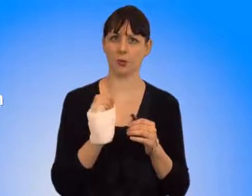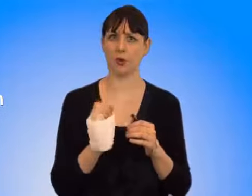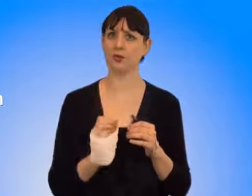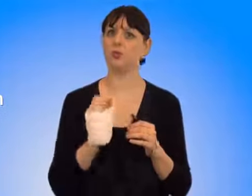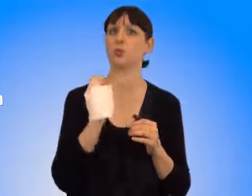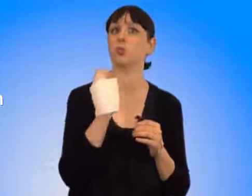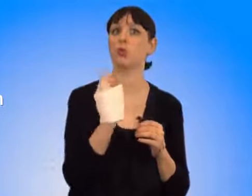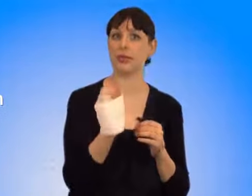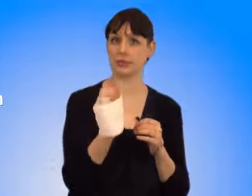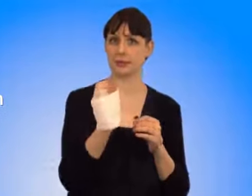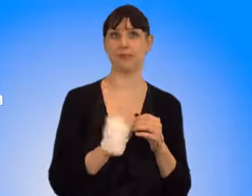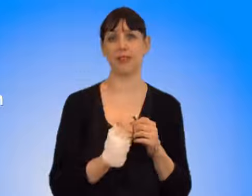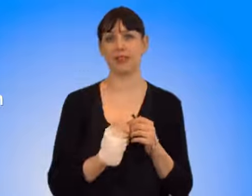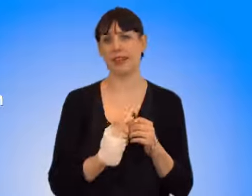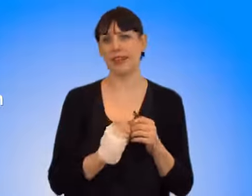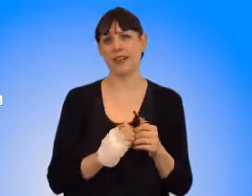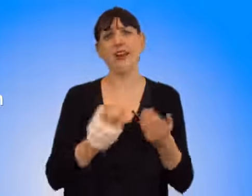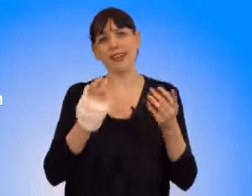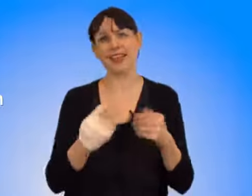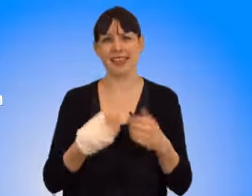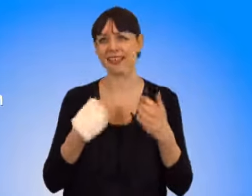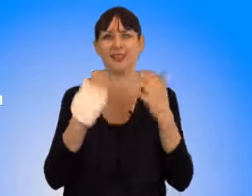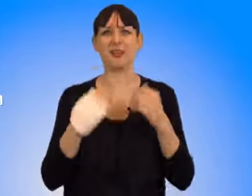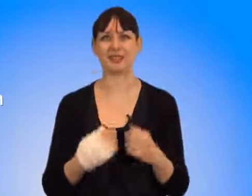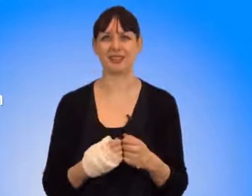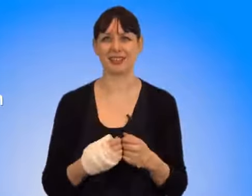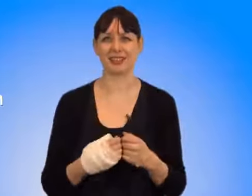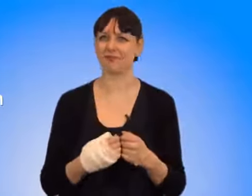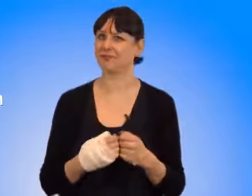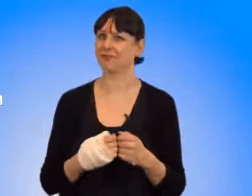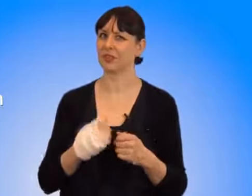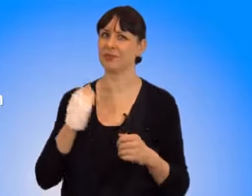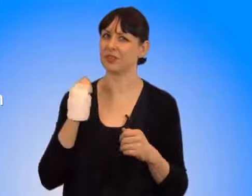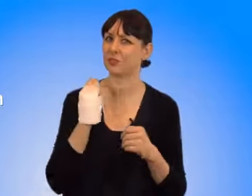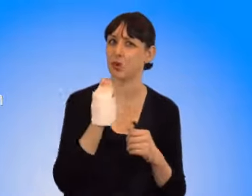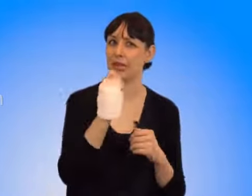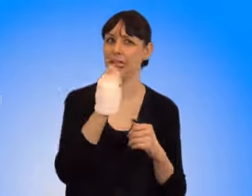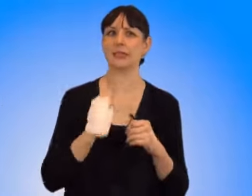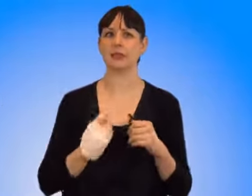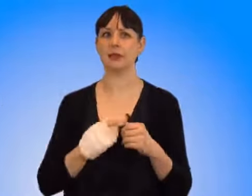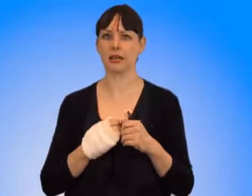form, sprained. I can't go out tonight. I've got a sprained